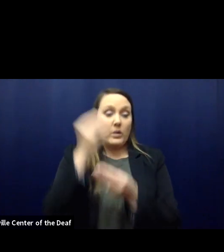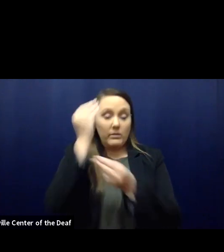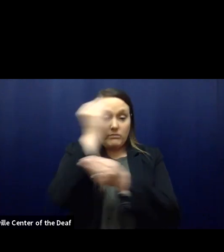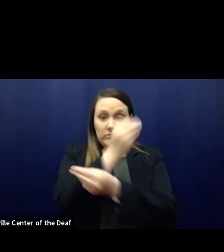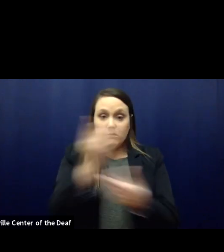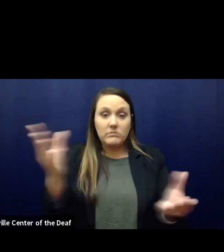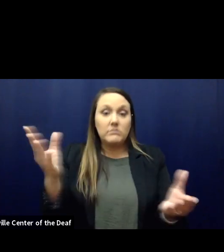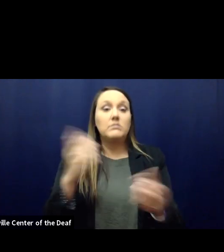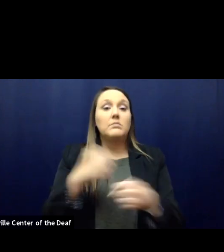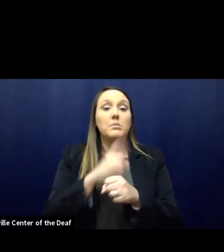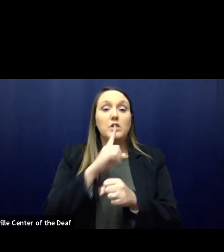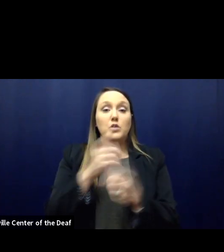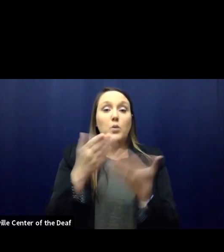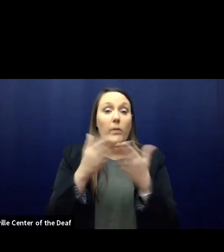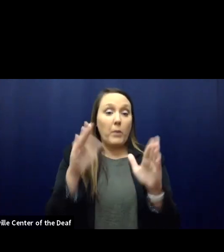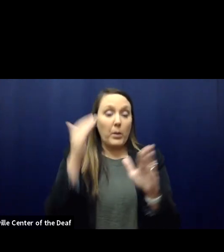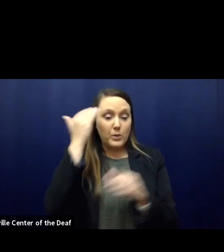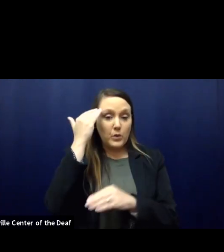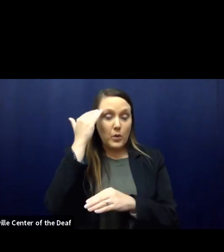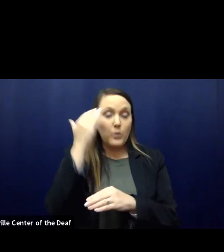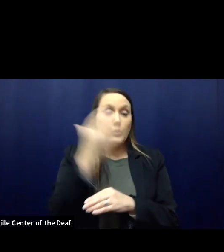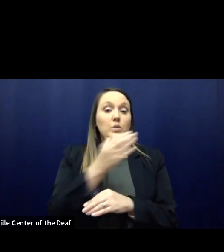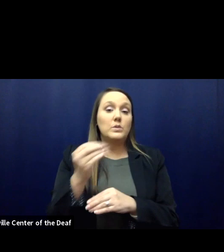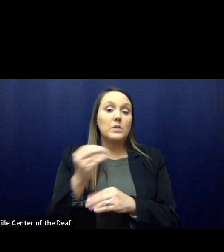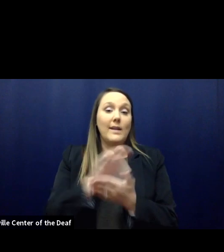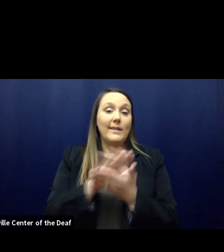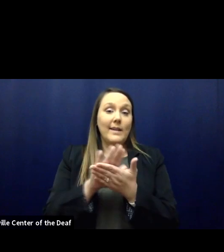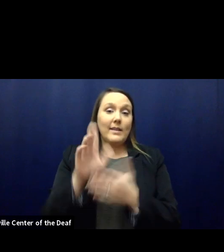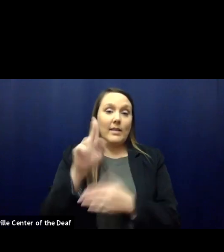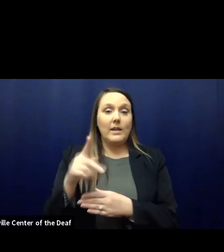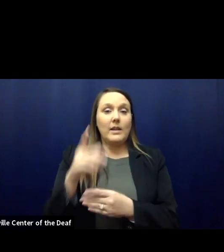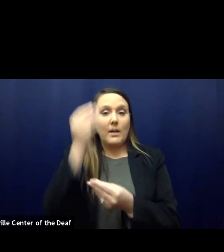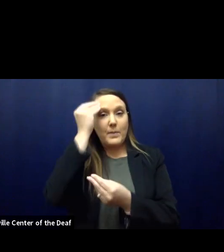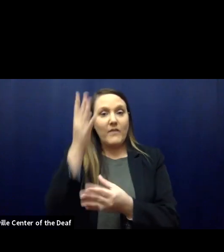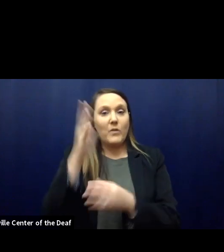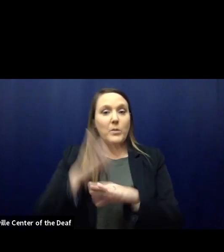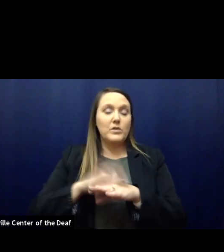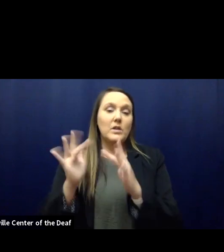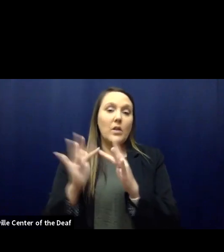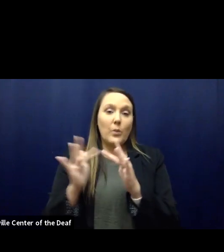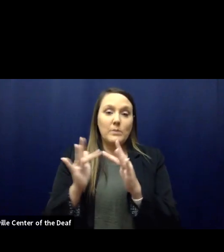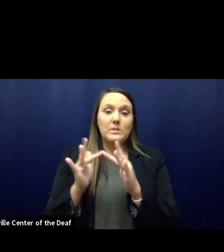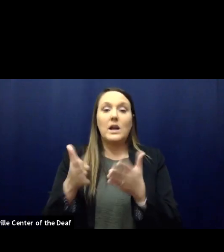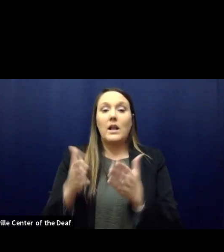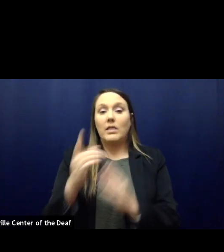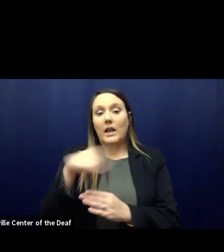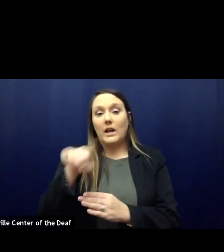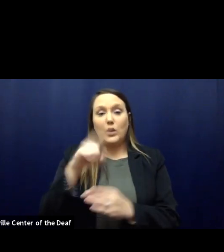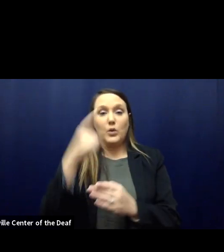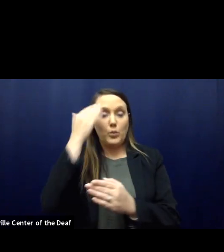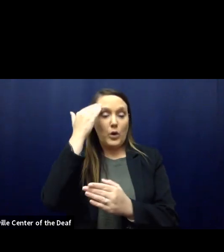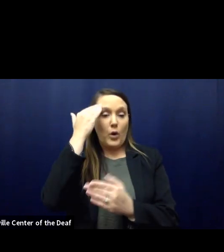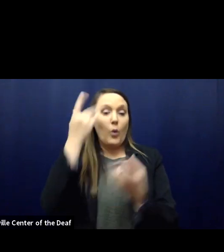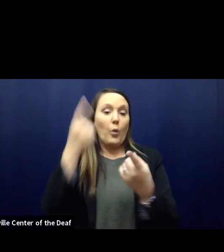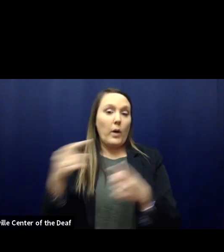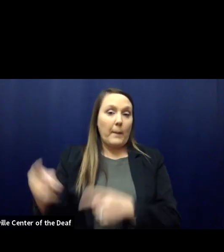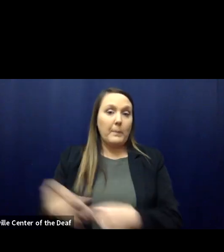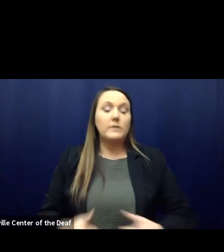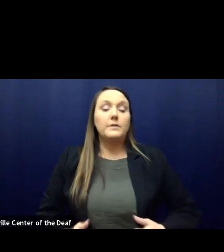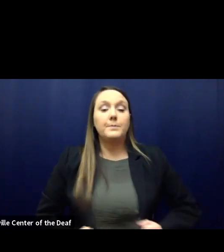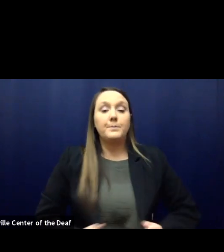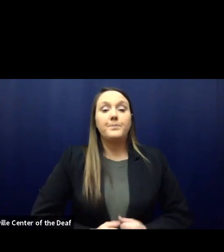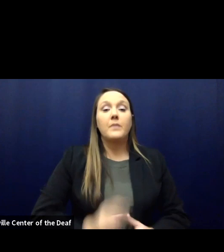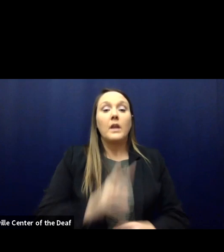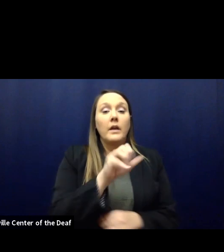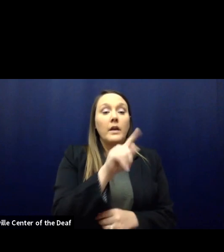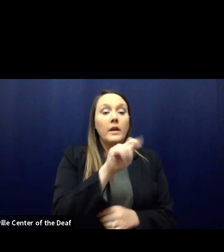that we're making it public and cleaning up the information on our website and letting you guys know what happened. All right, Jeff from